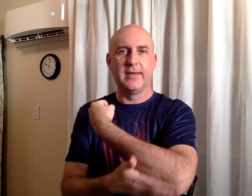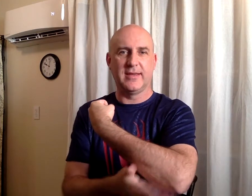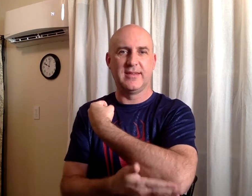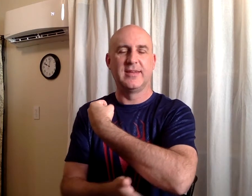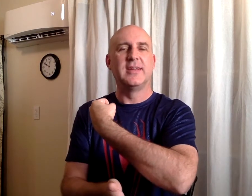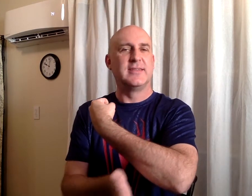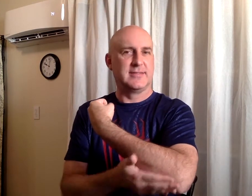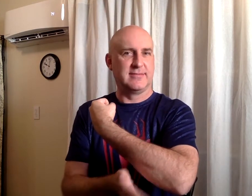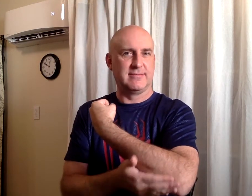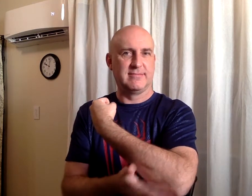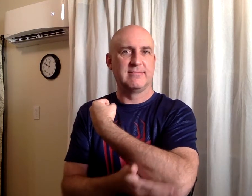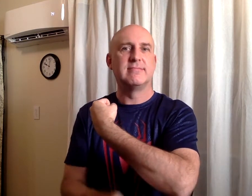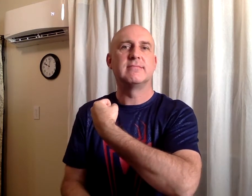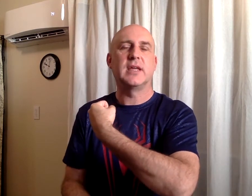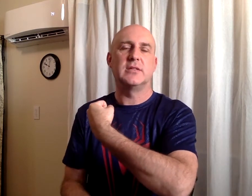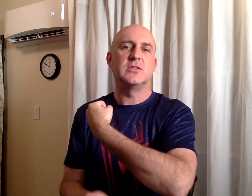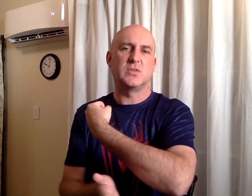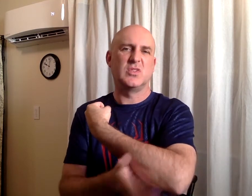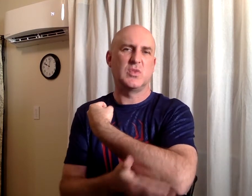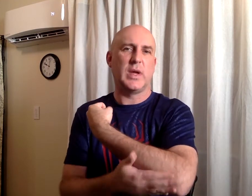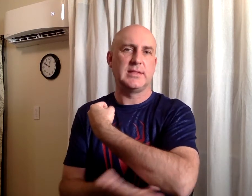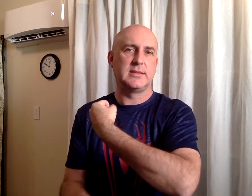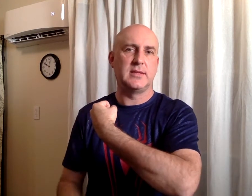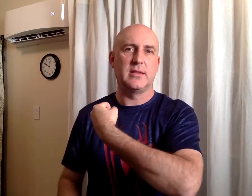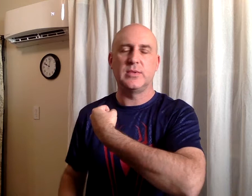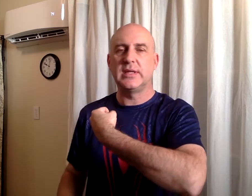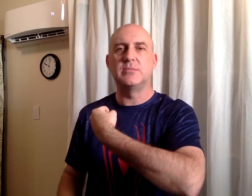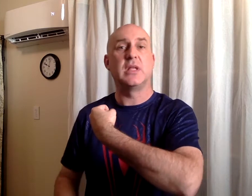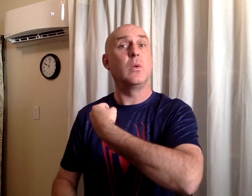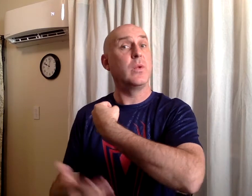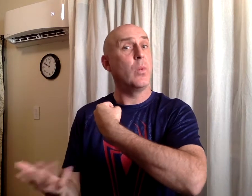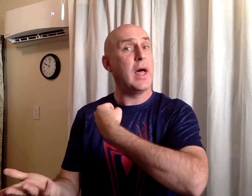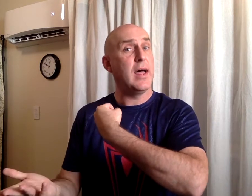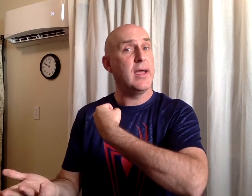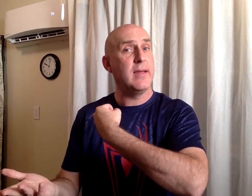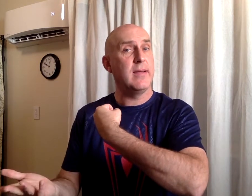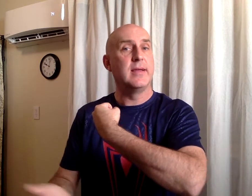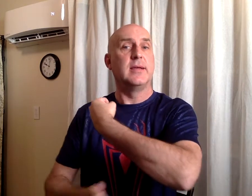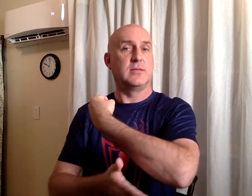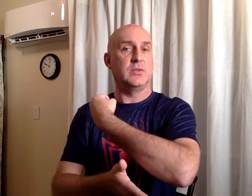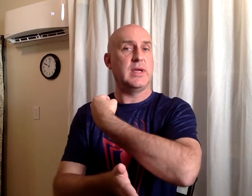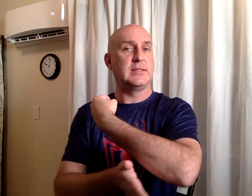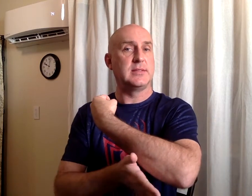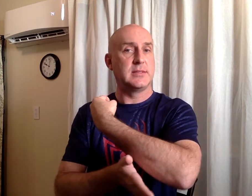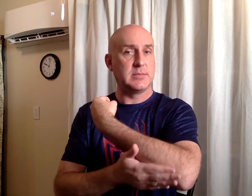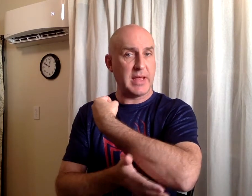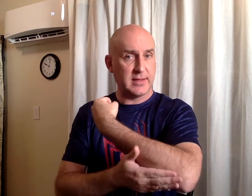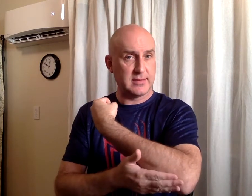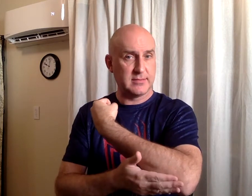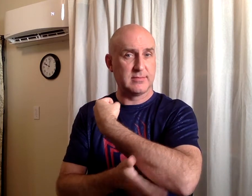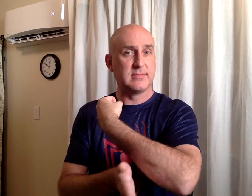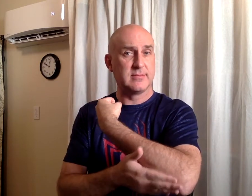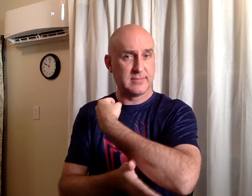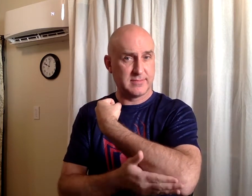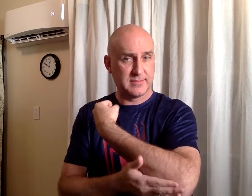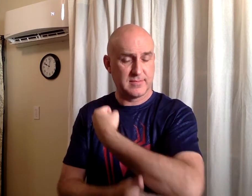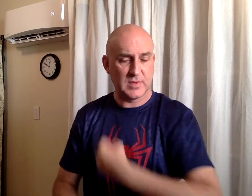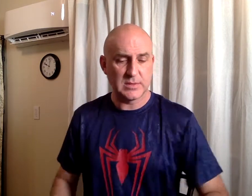okay, just twice. I did it 3 times. I don't know why. Do it twice. Spank.